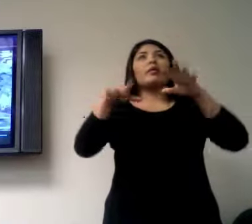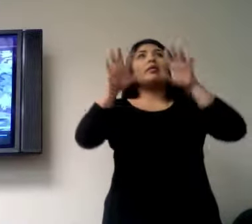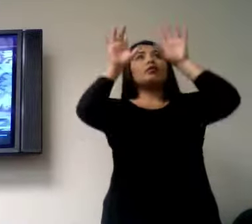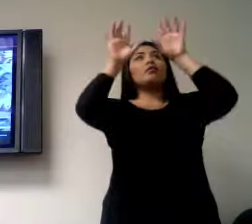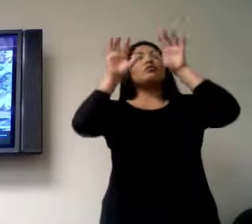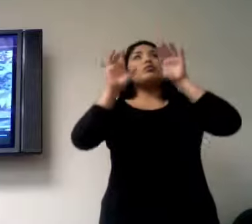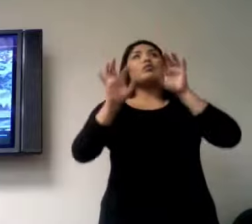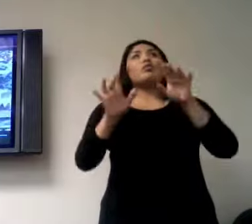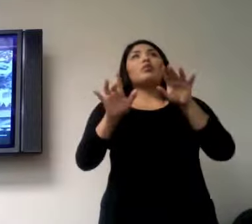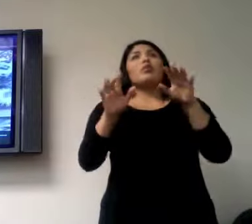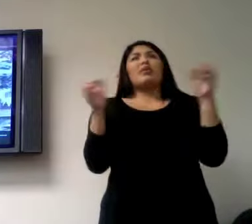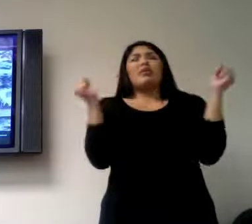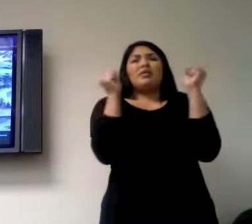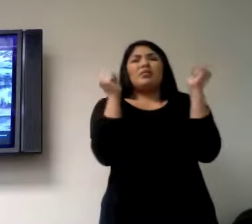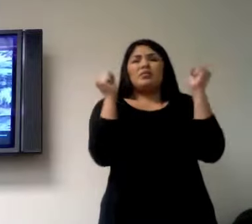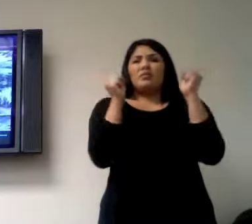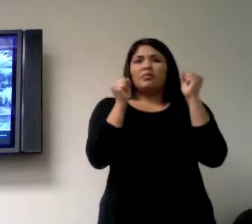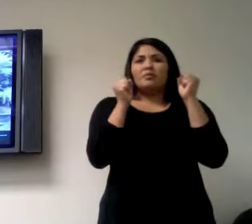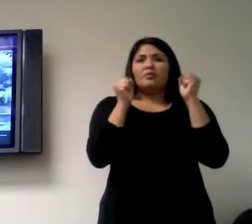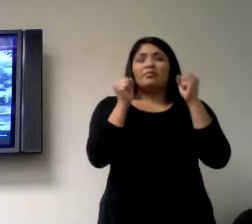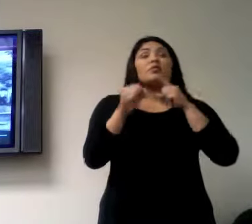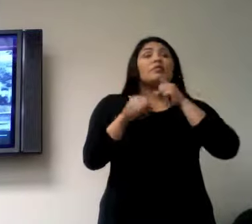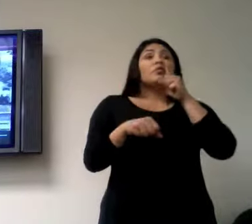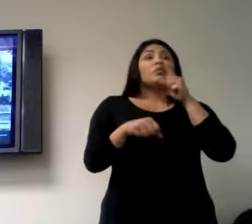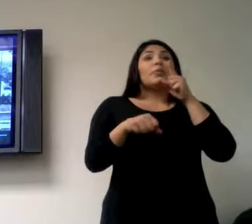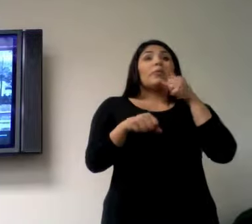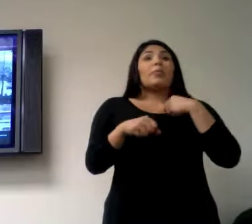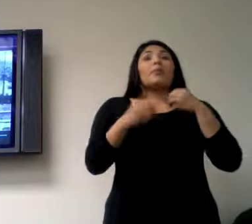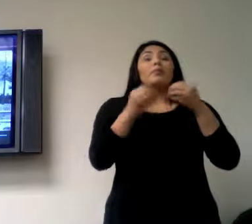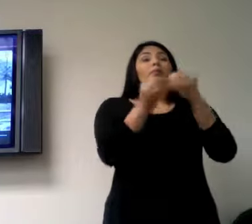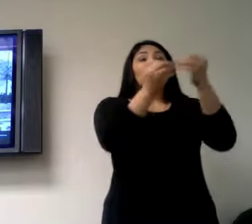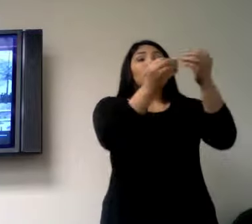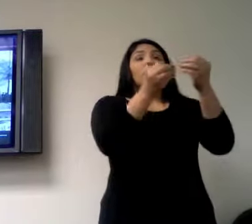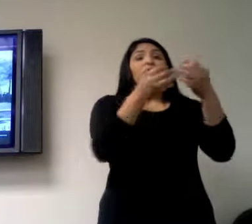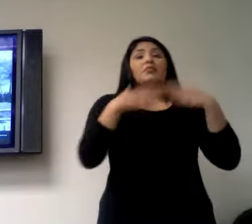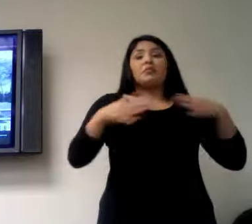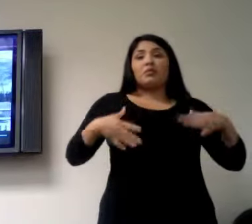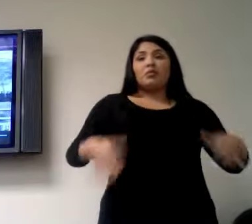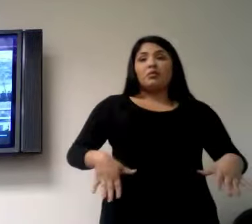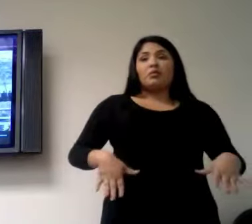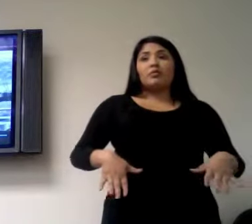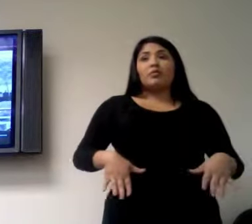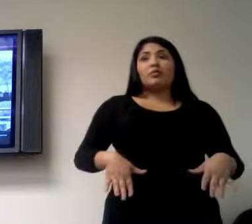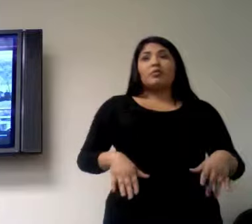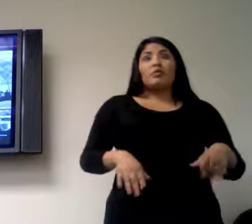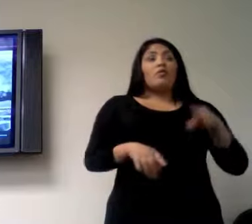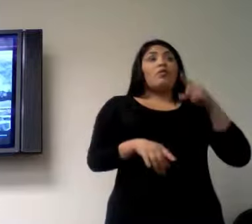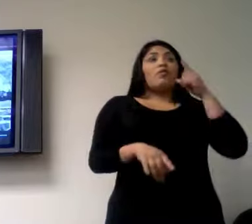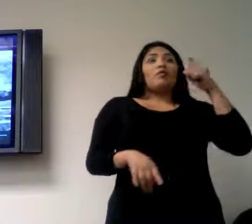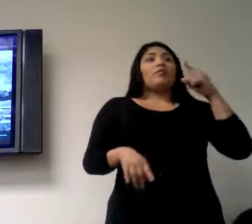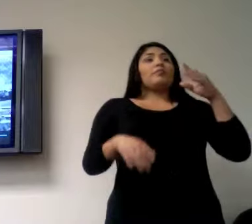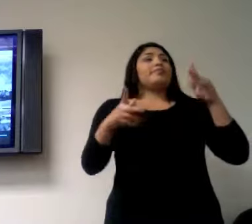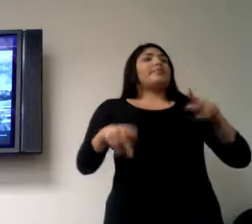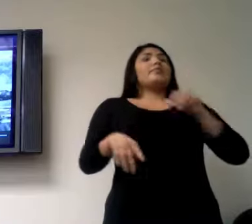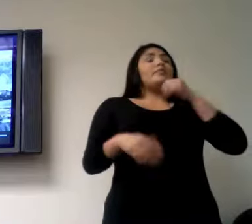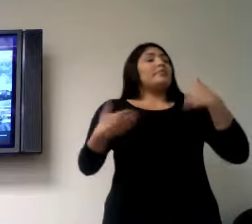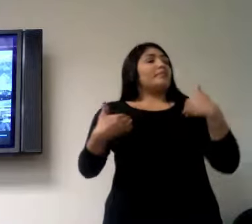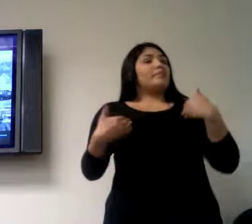frost. True, we were given clothing, coats to those that had none, and one single gray blanket to